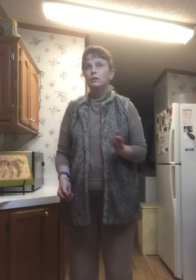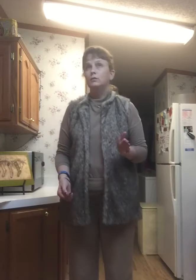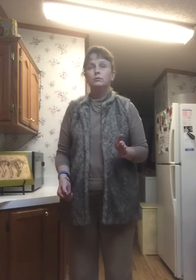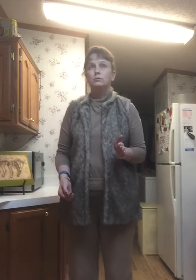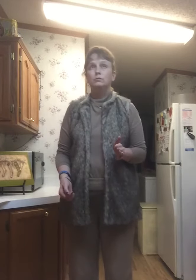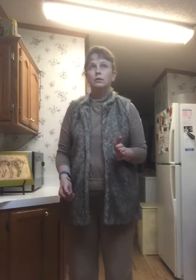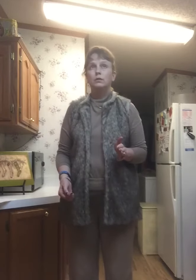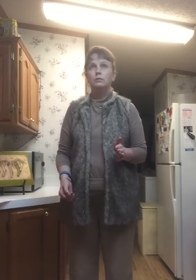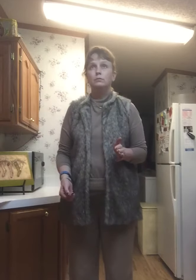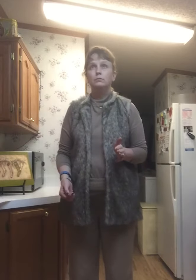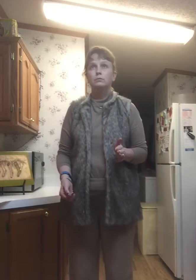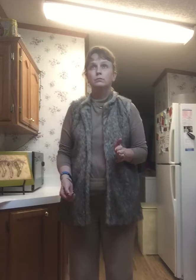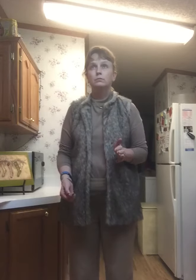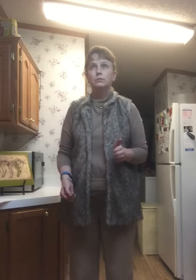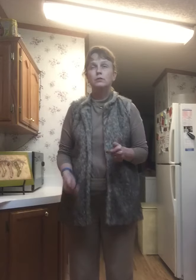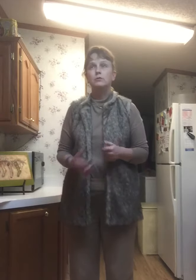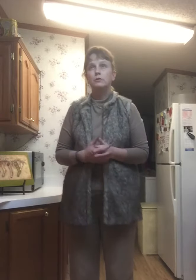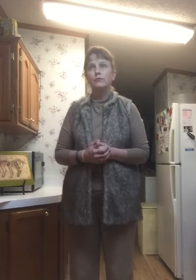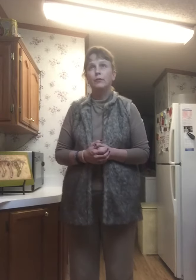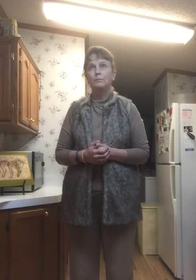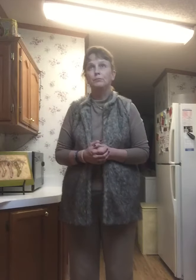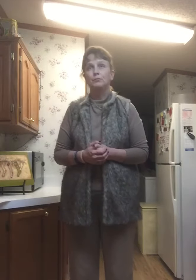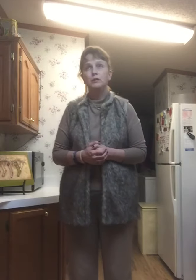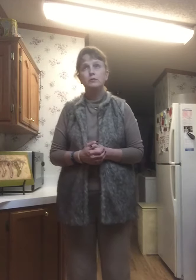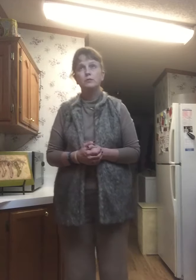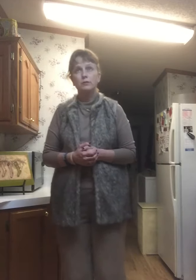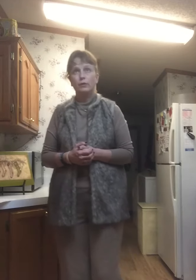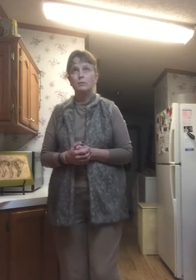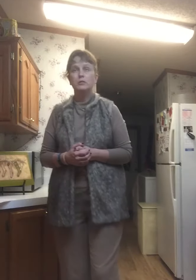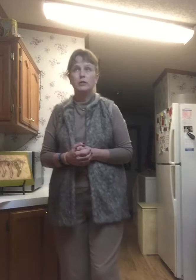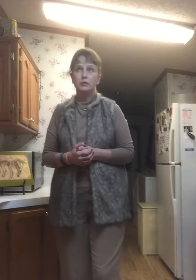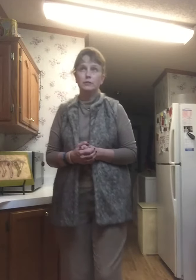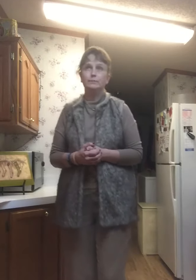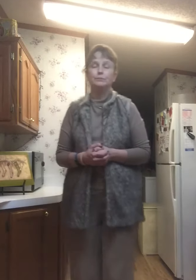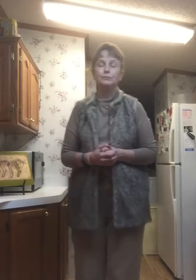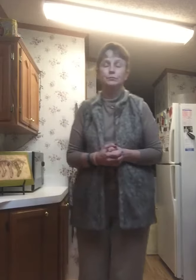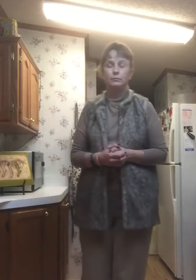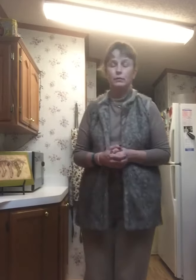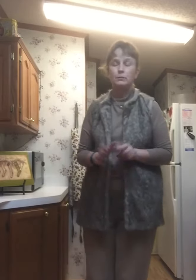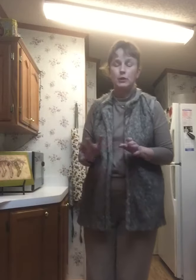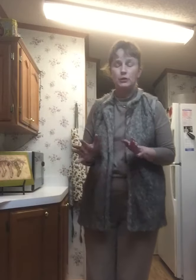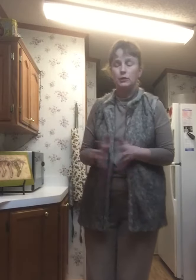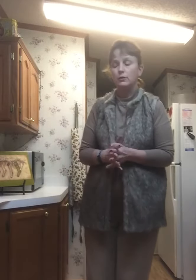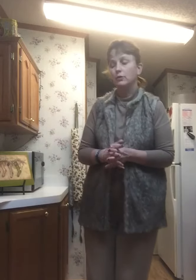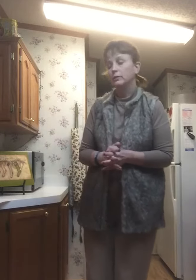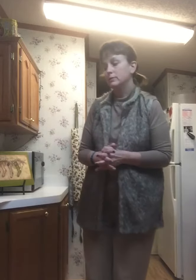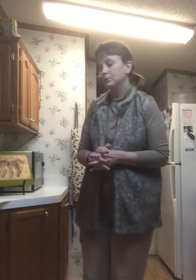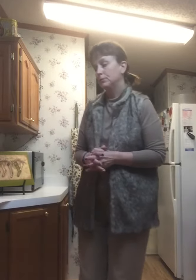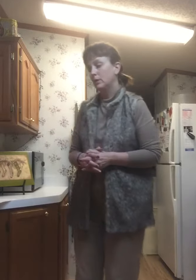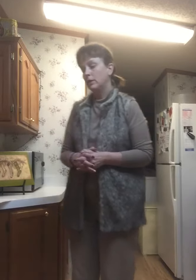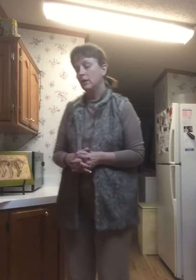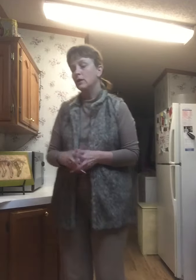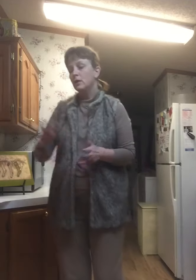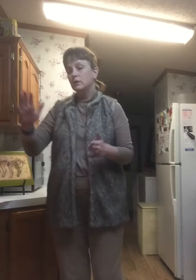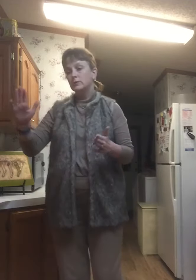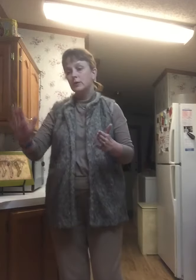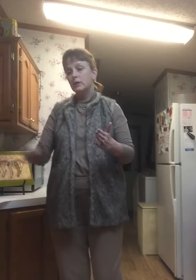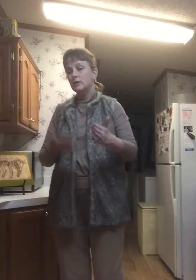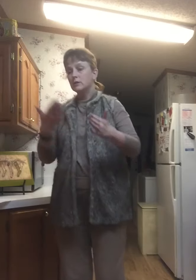no. Let's do it different. Let's do it different. I'm gonna change it. I'm changing it, you guys. All right. Sweet